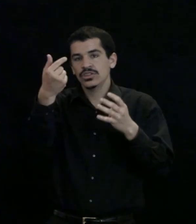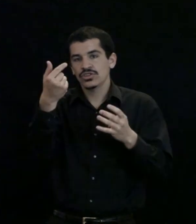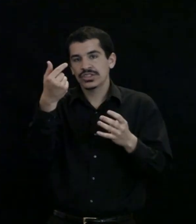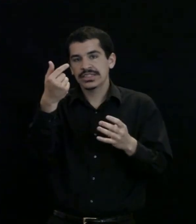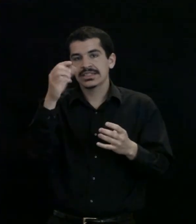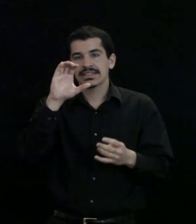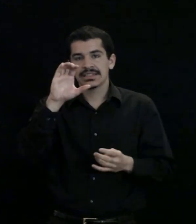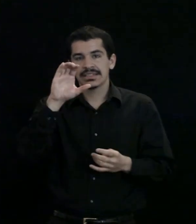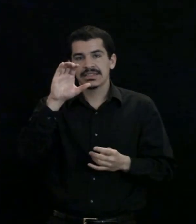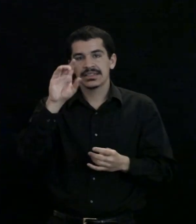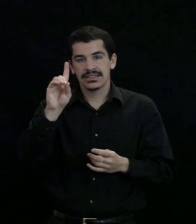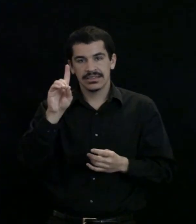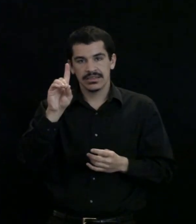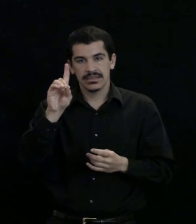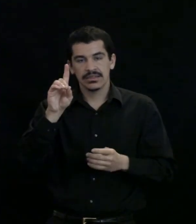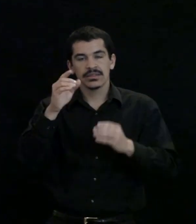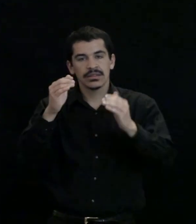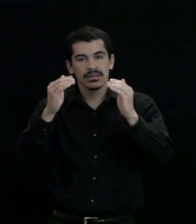GCD,